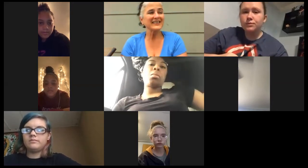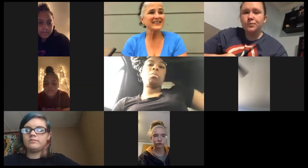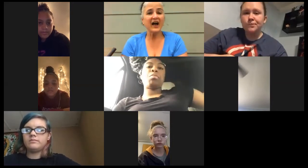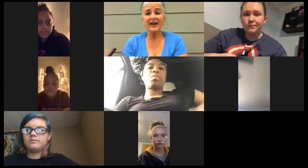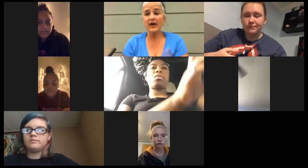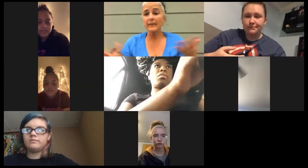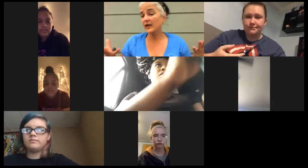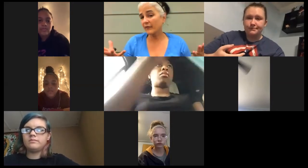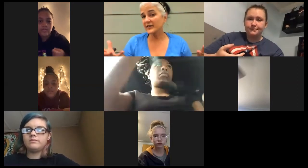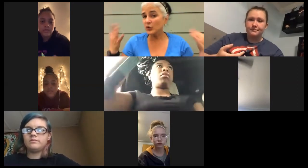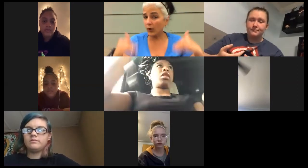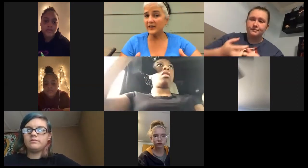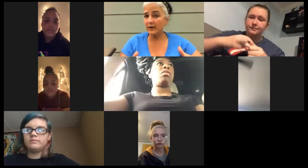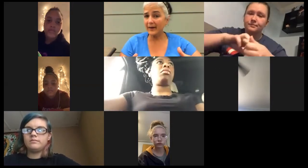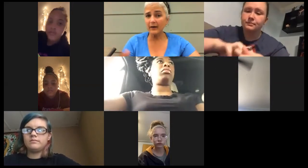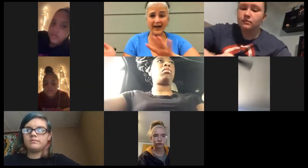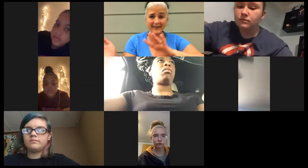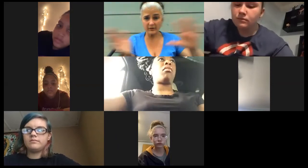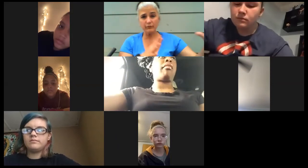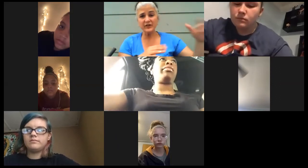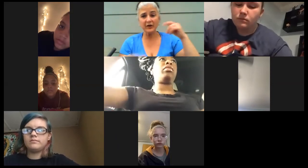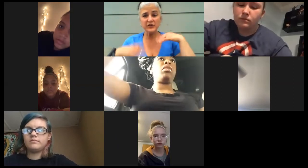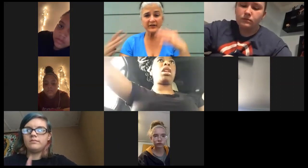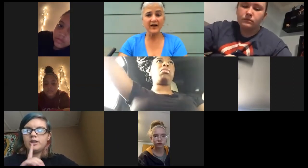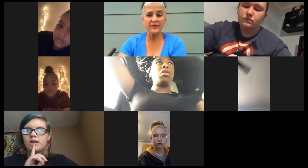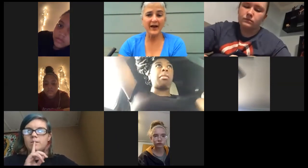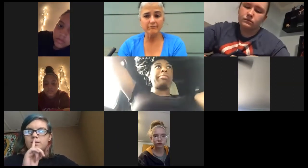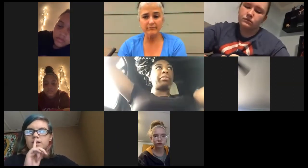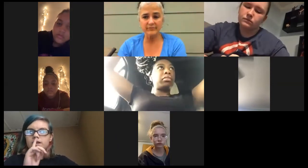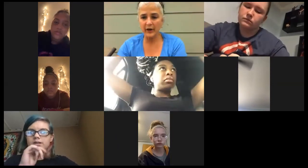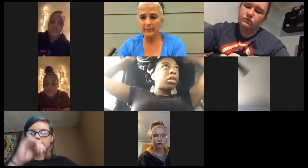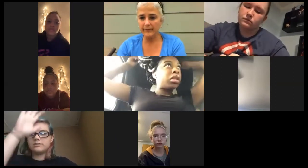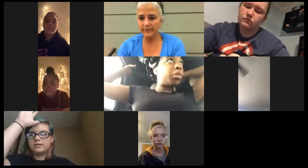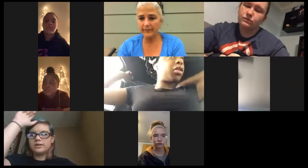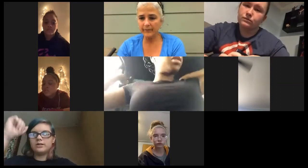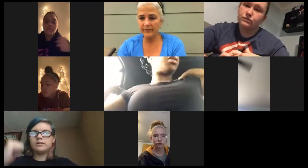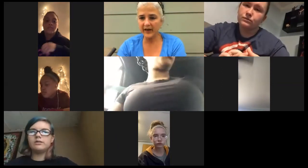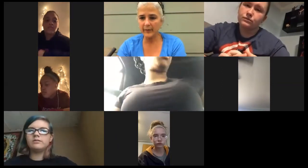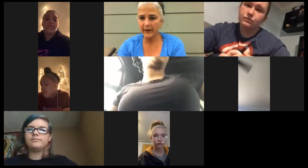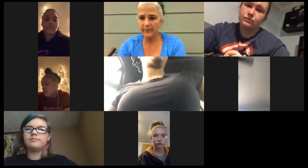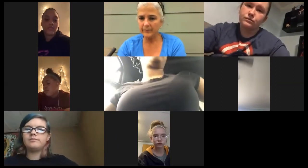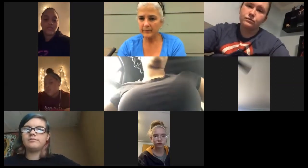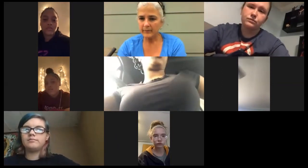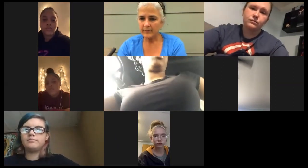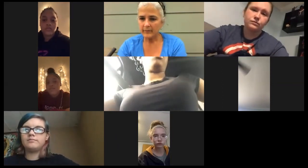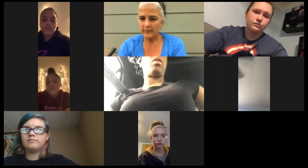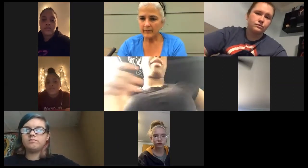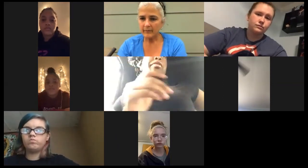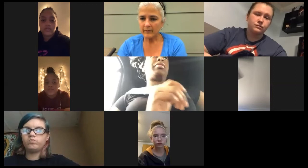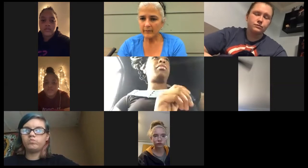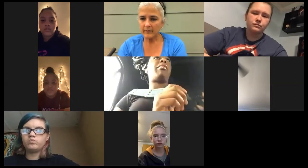So anything that I've not been covering that you want to know about, I can restructure and cover that. So there we go.